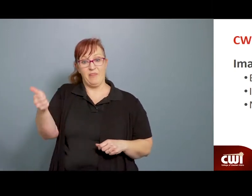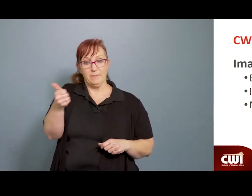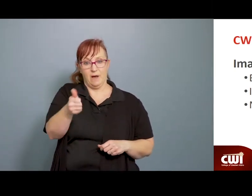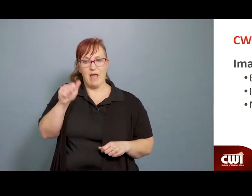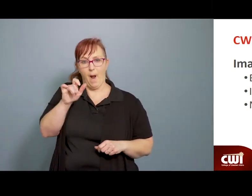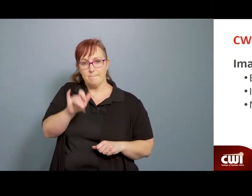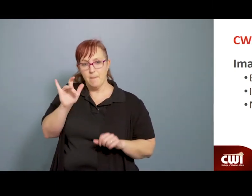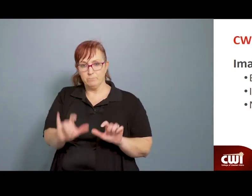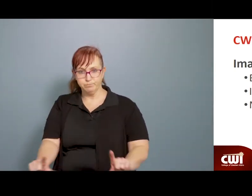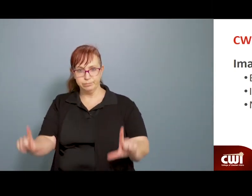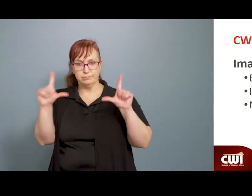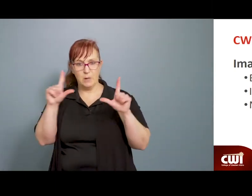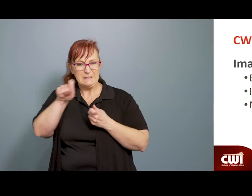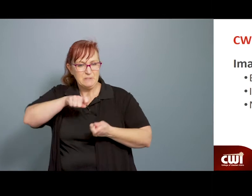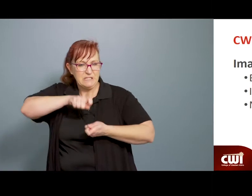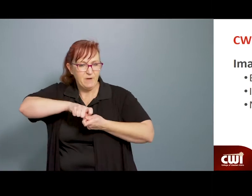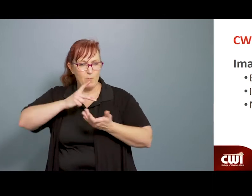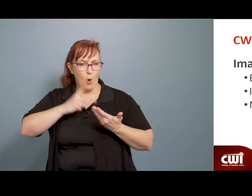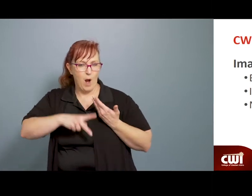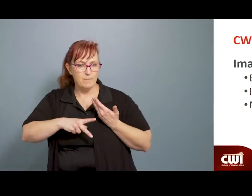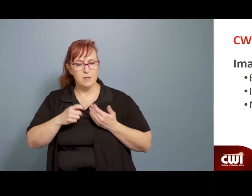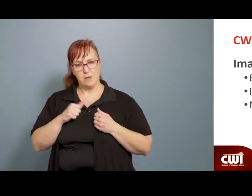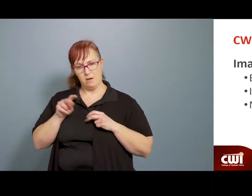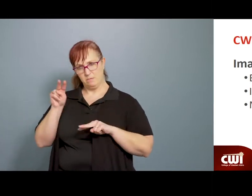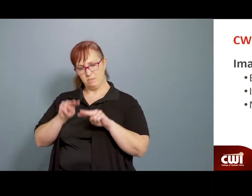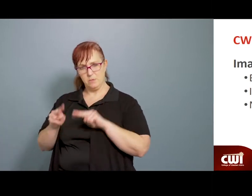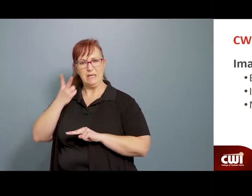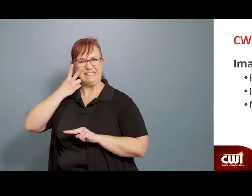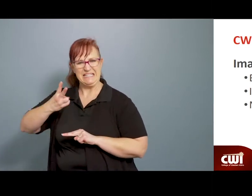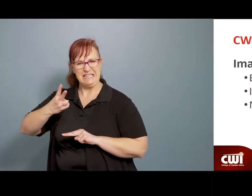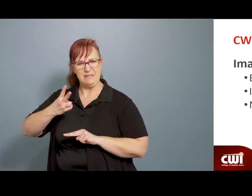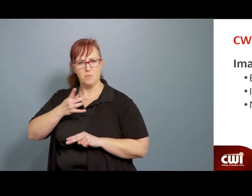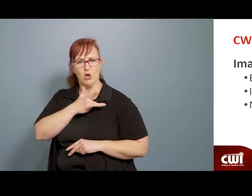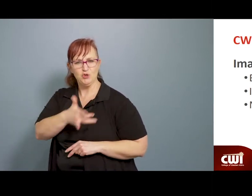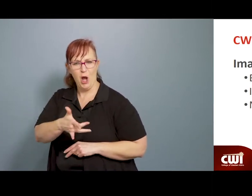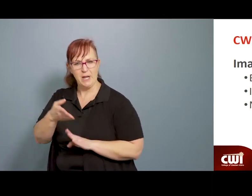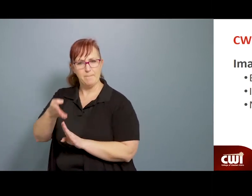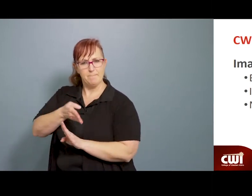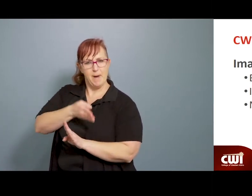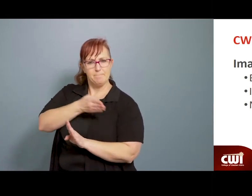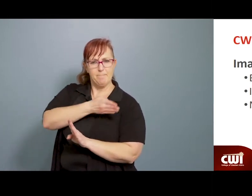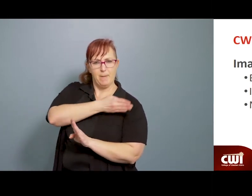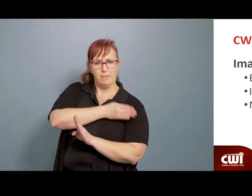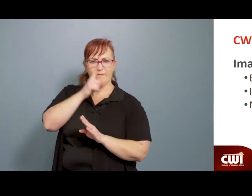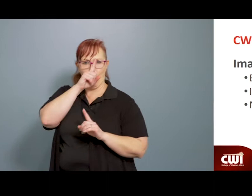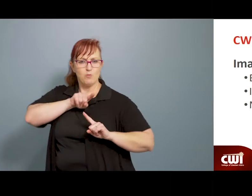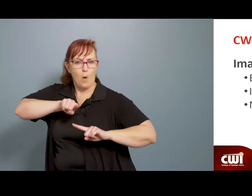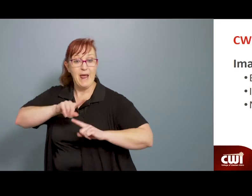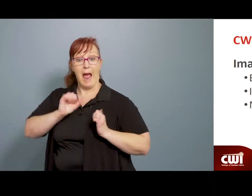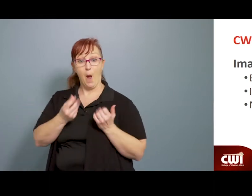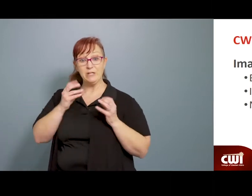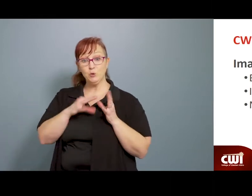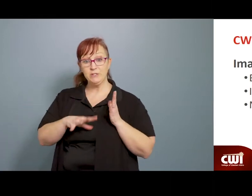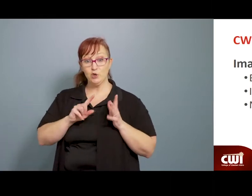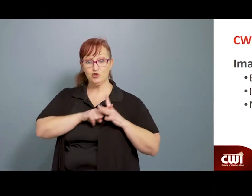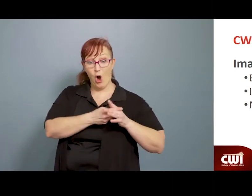pull up your programs and you can go back and look historically at the enrollment and how many started, how many